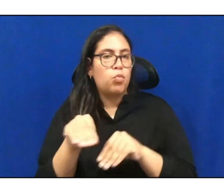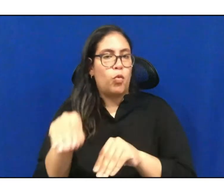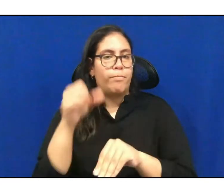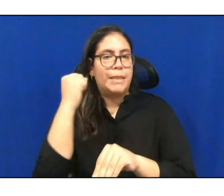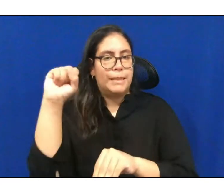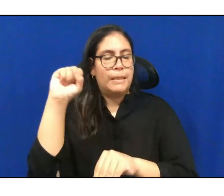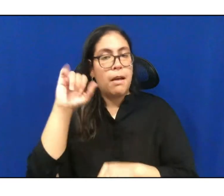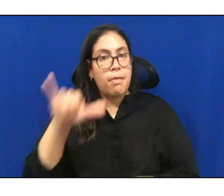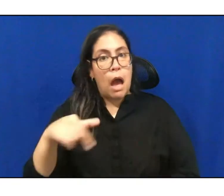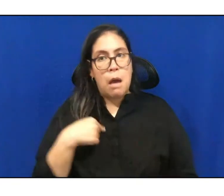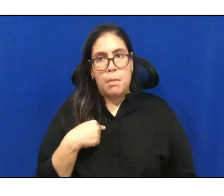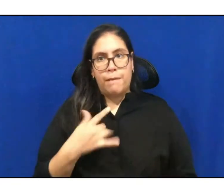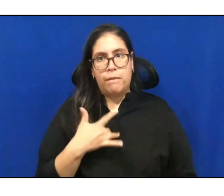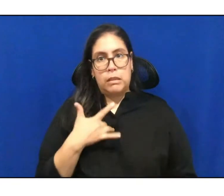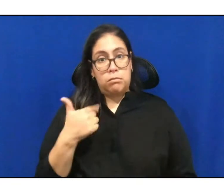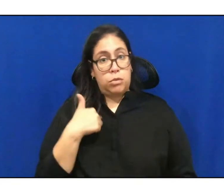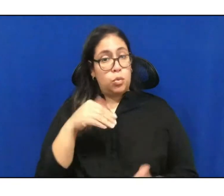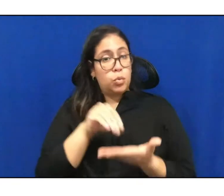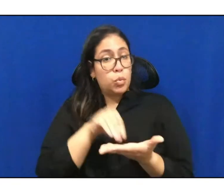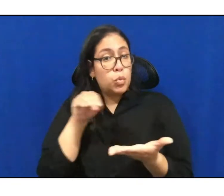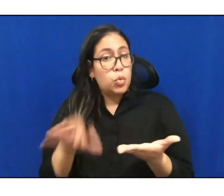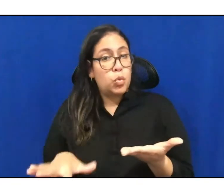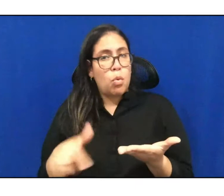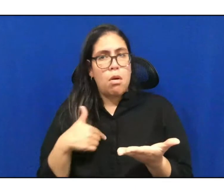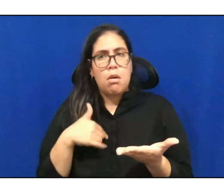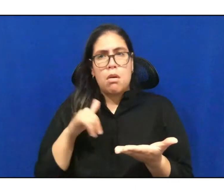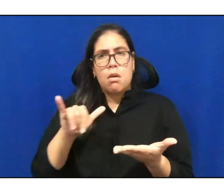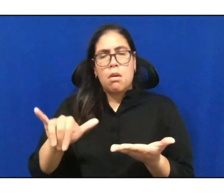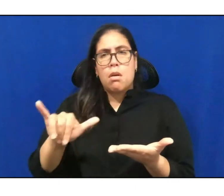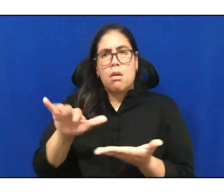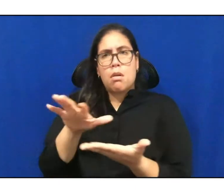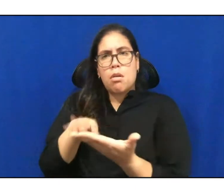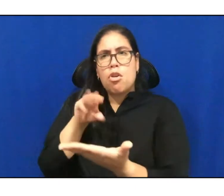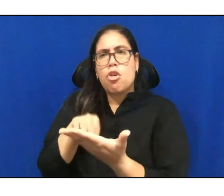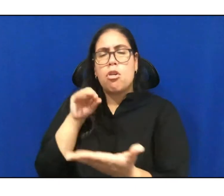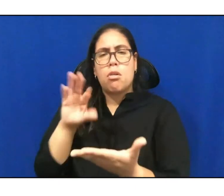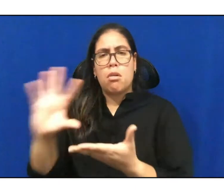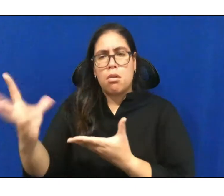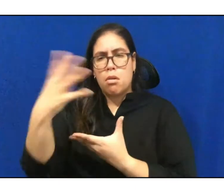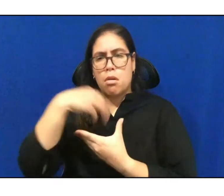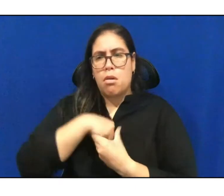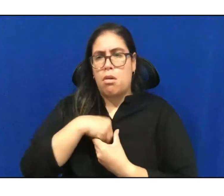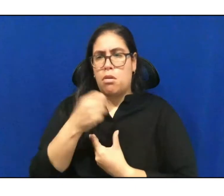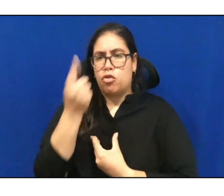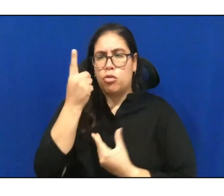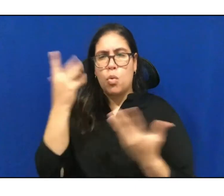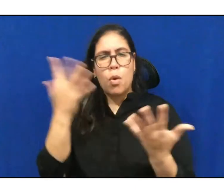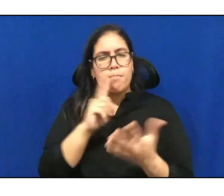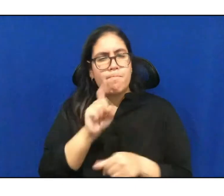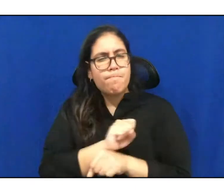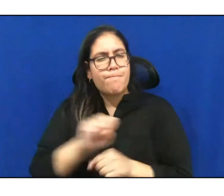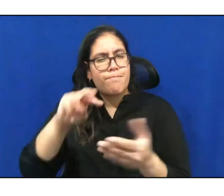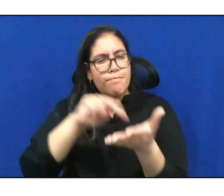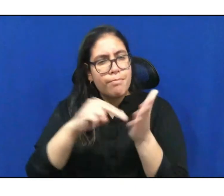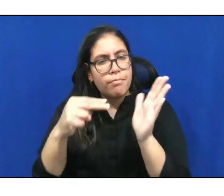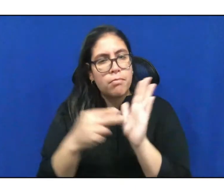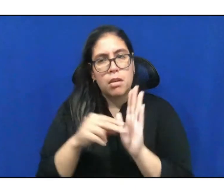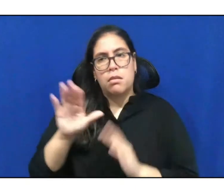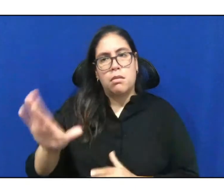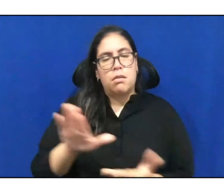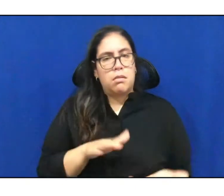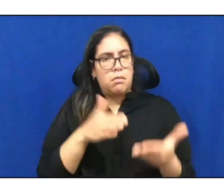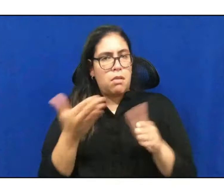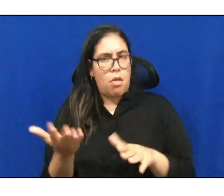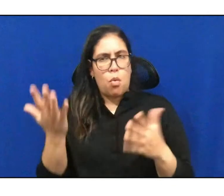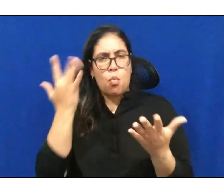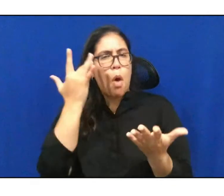I really sort of imbibed and understood the meaning of Emmett Till's death and the significance of it. And so that was